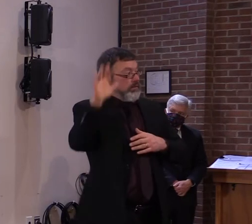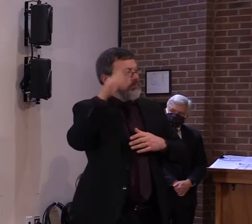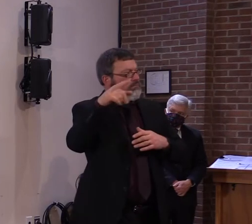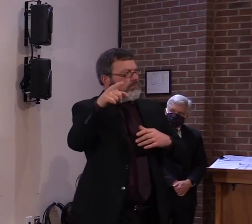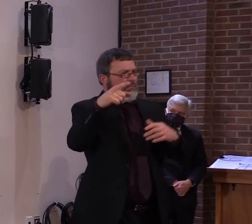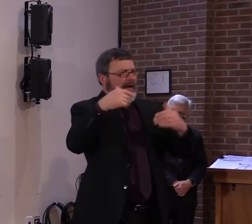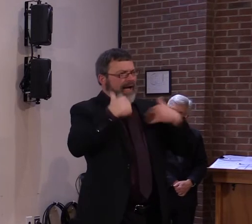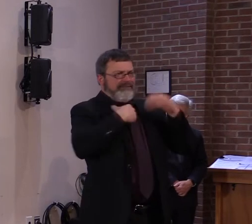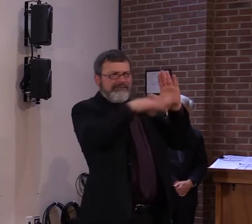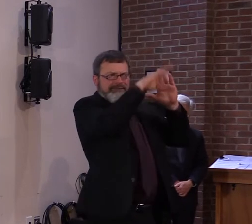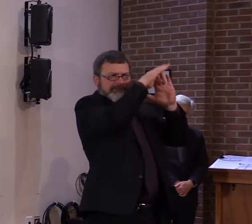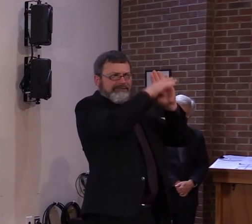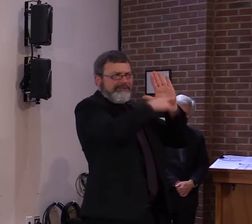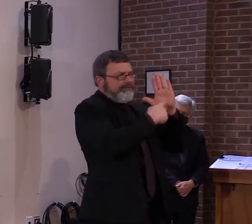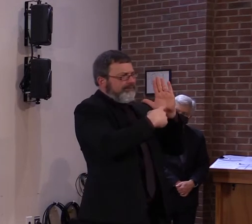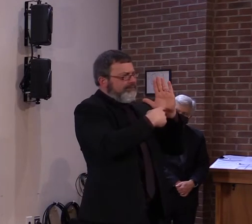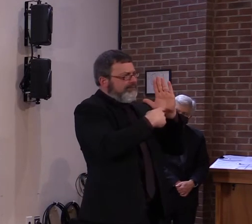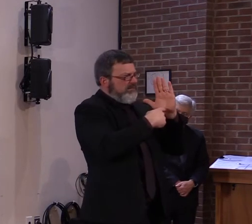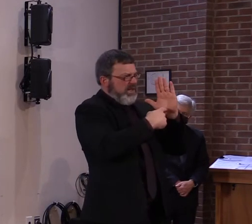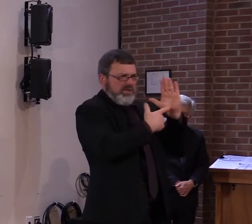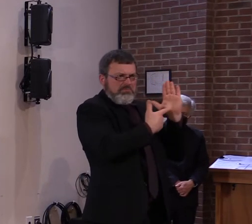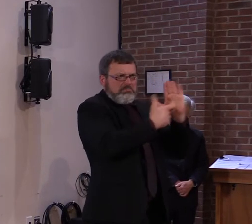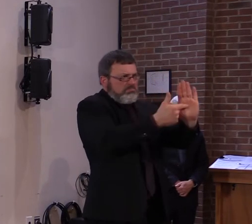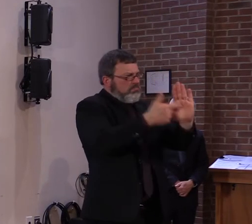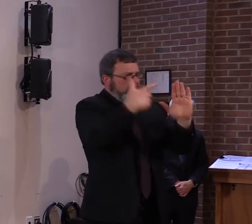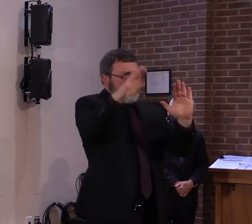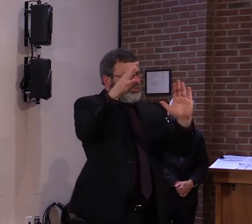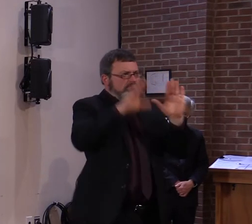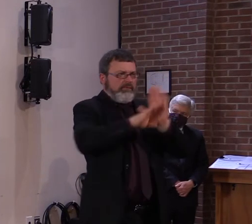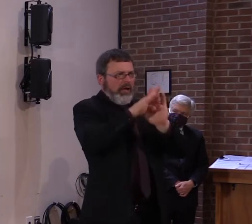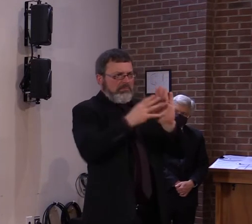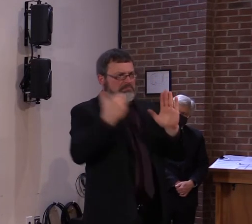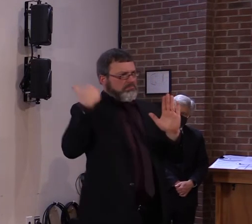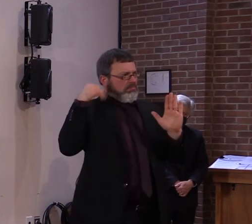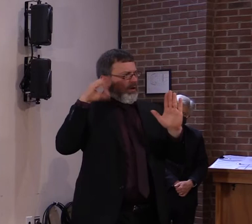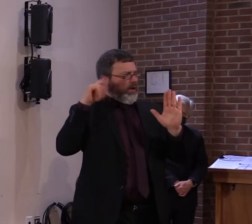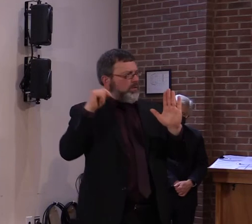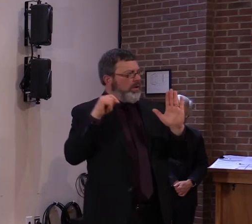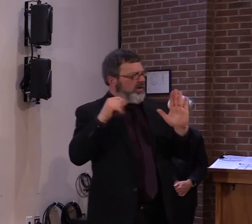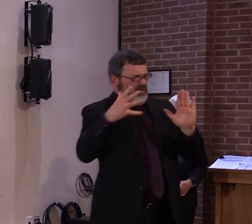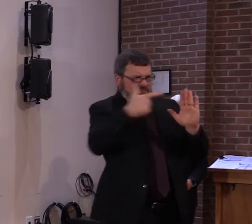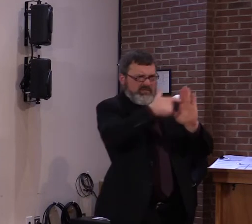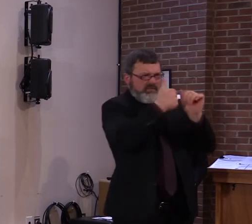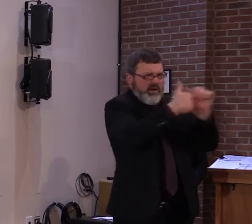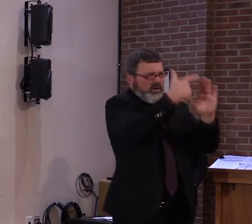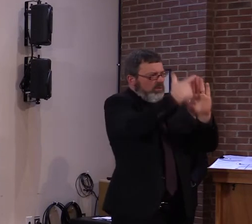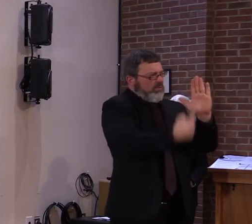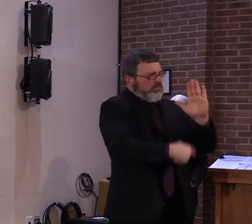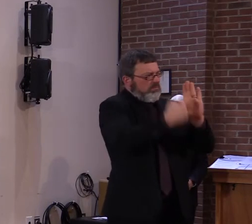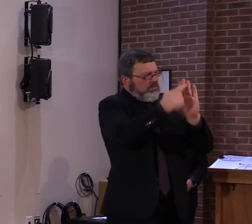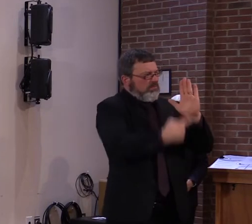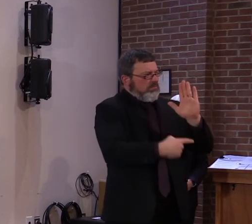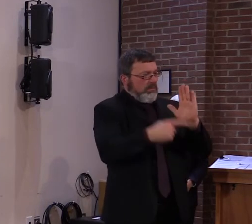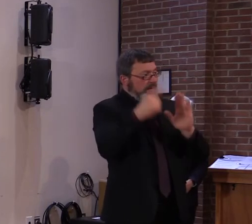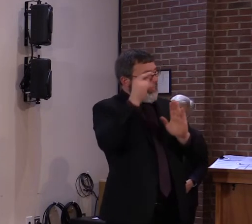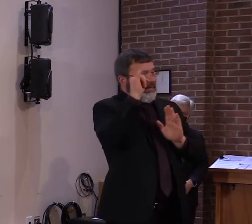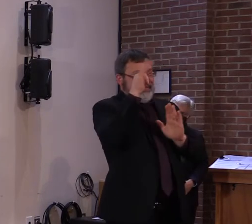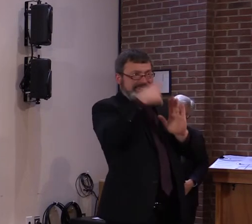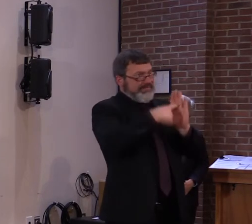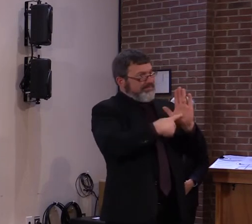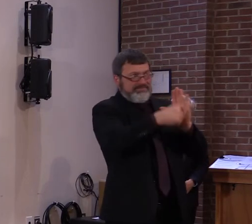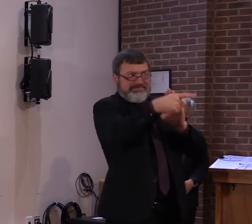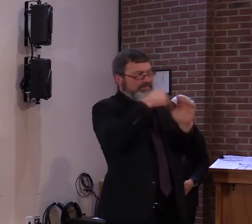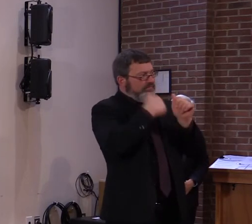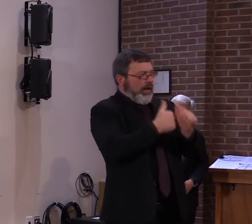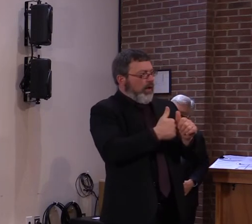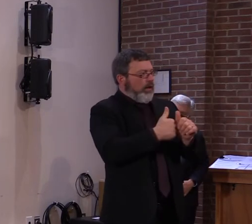to attest to the restrictions we have in place. If they fail to, they can